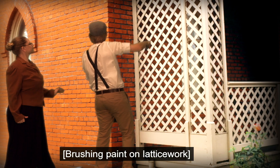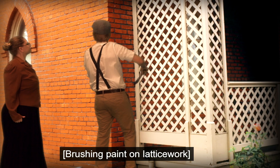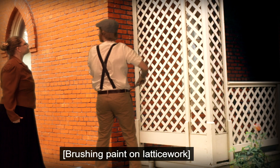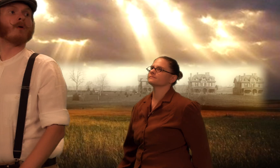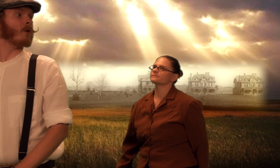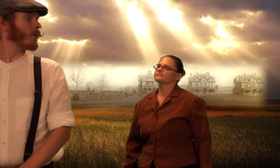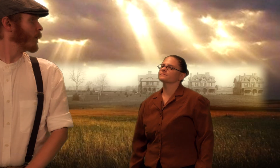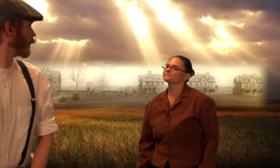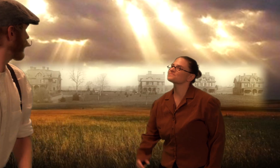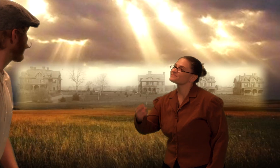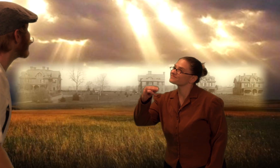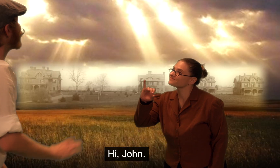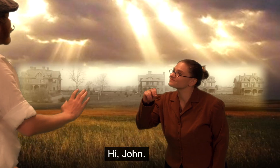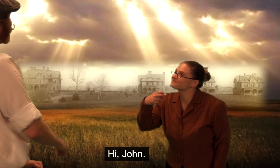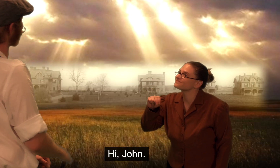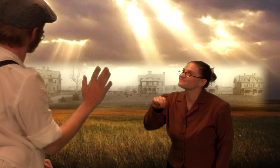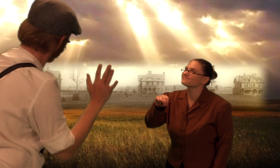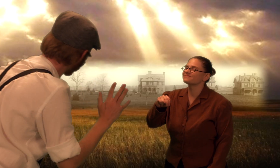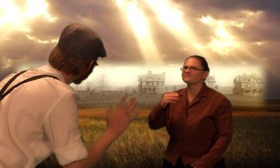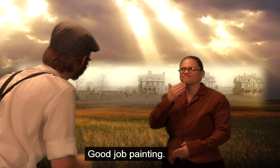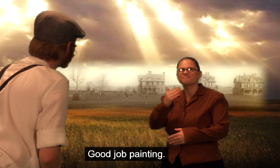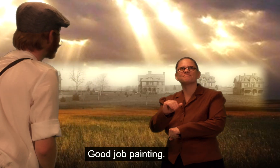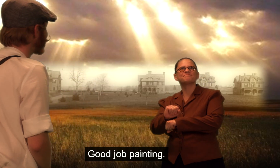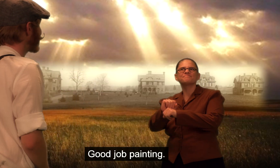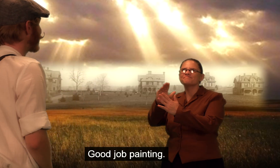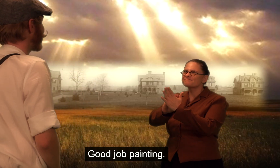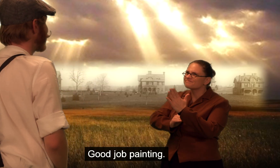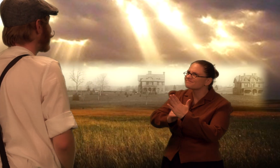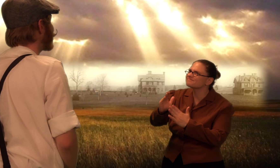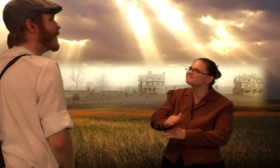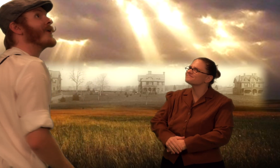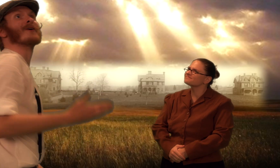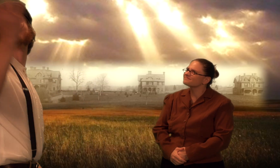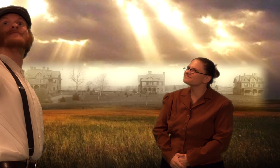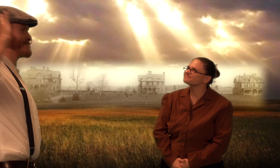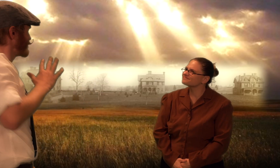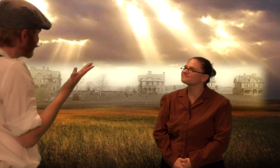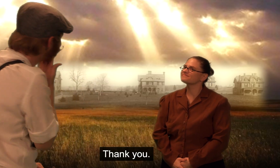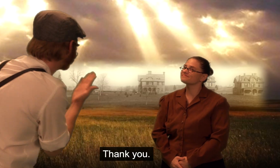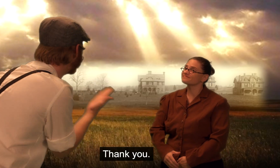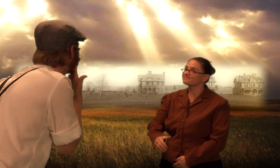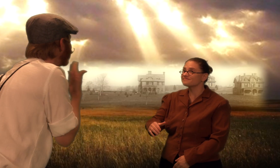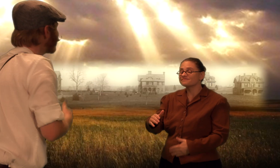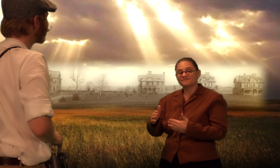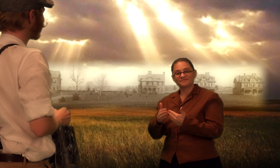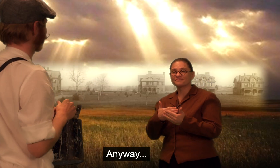Hi, John. Good job painting. Thank you.